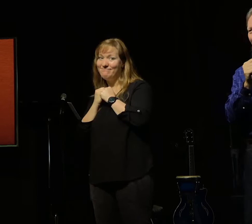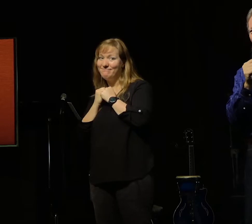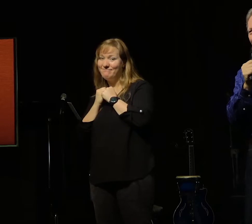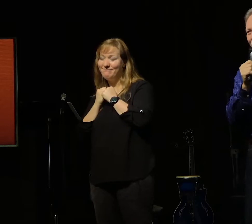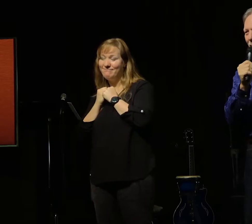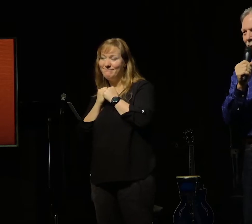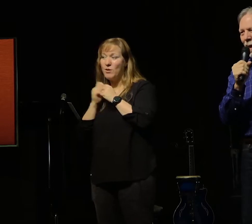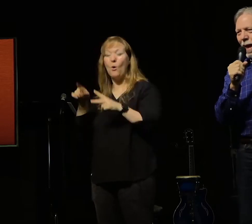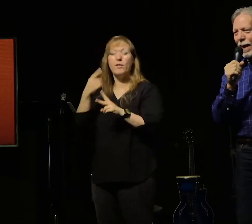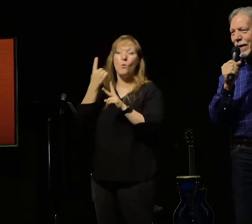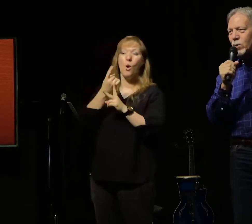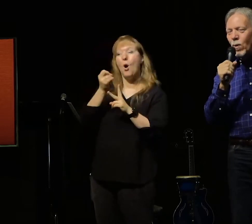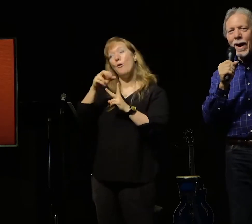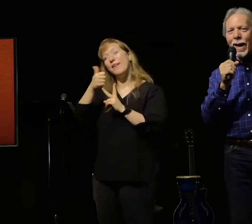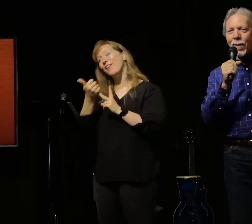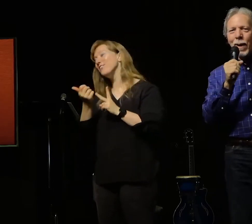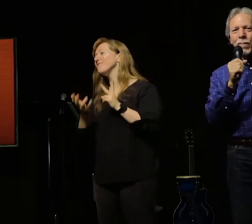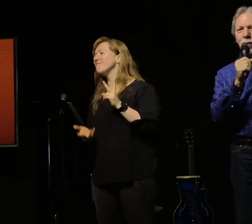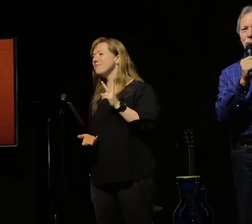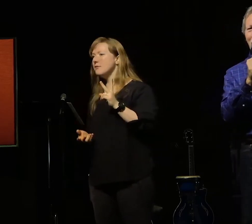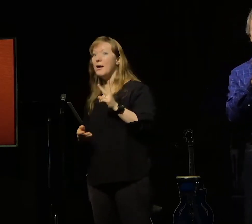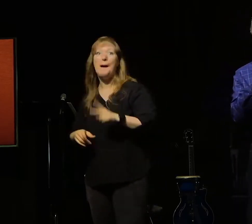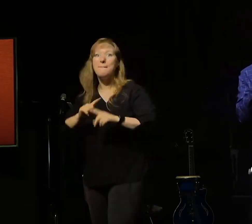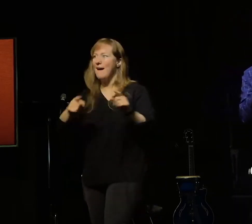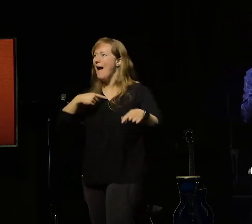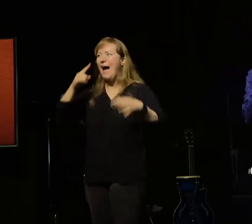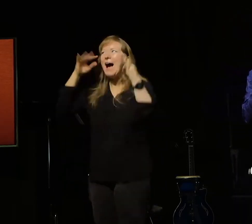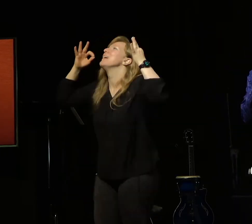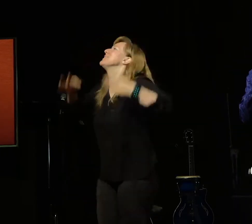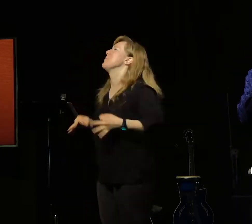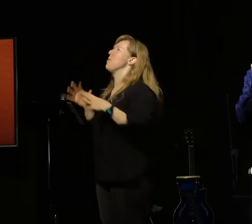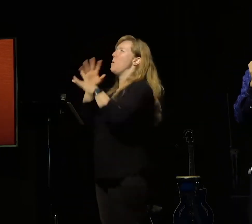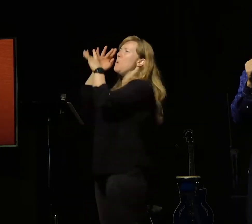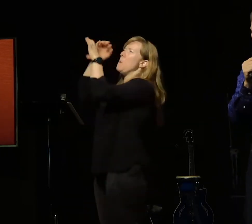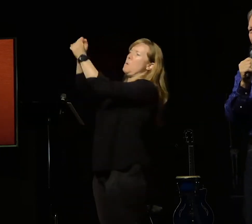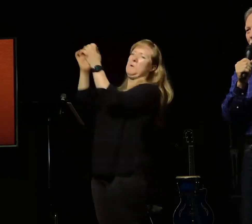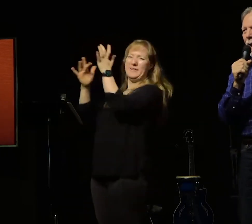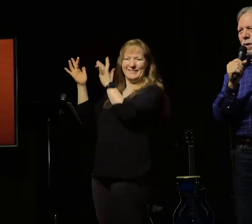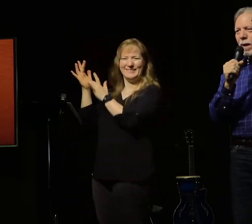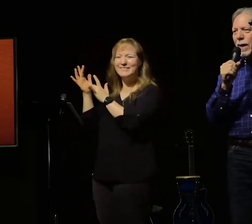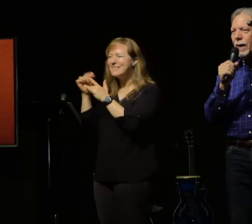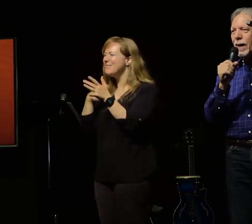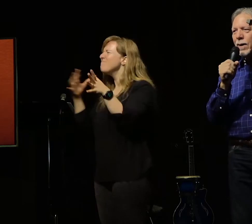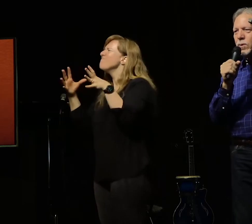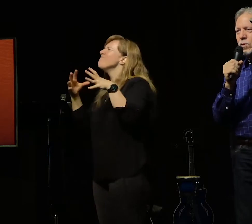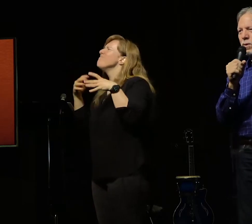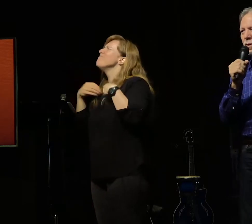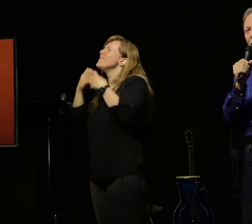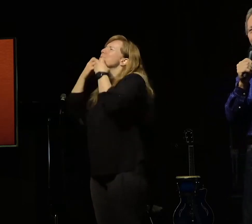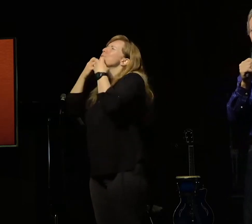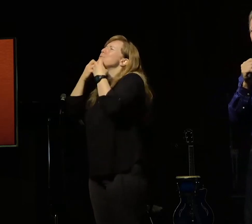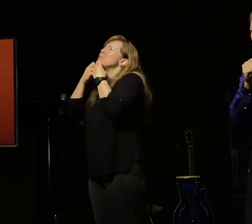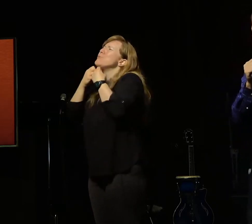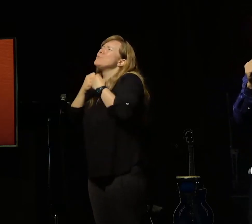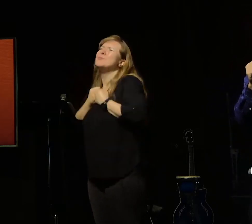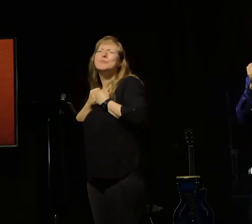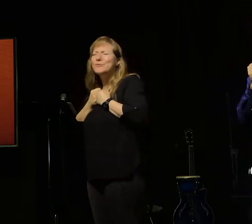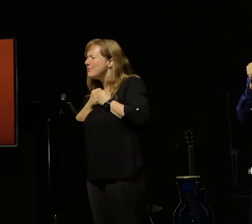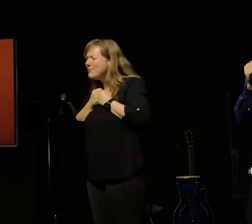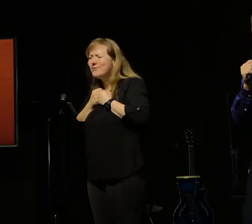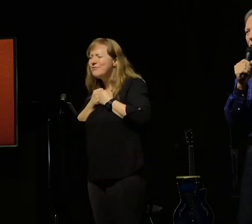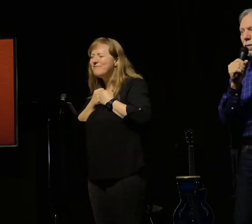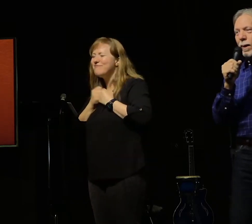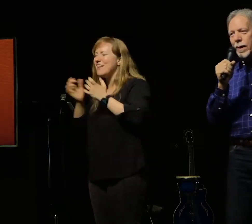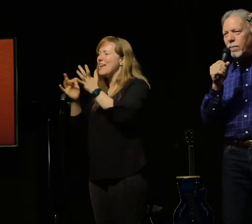Oh, and that's where I am. I put my trust and confidence in him, and I'm clinging to him just as tight as I can, and